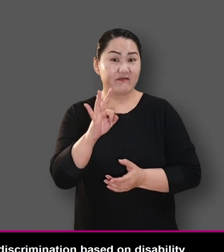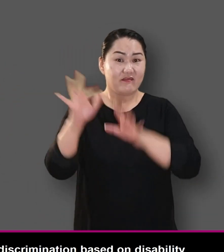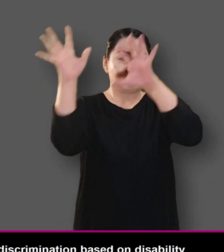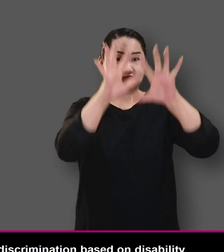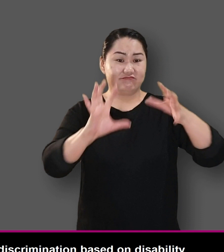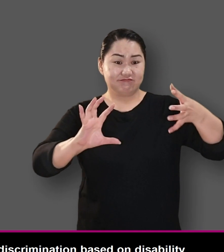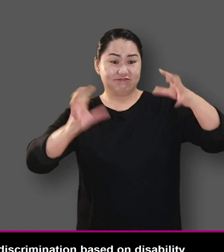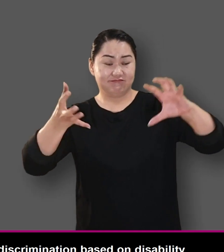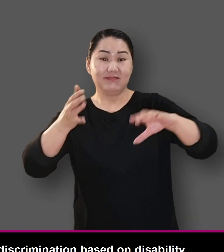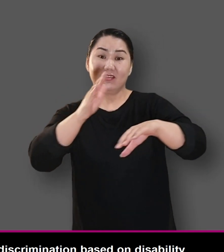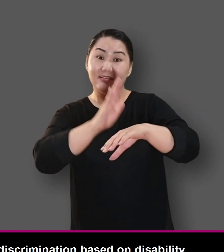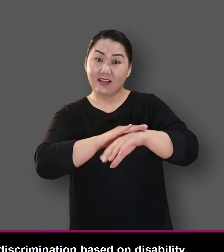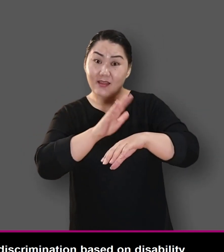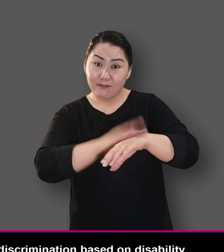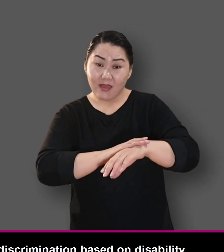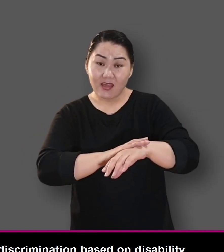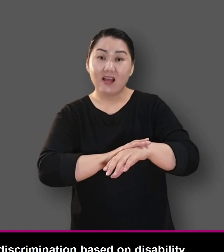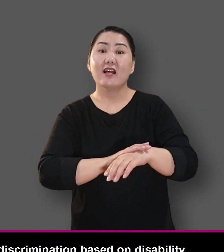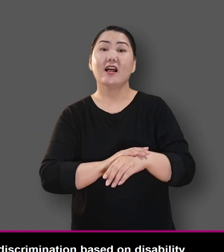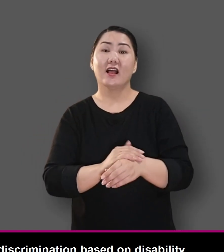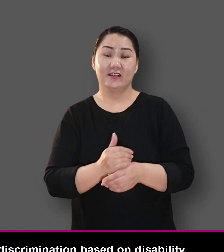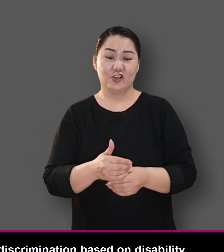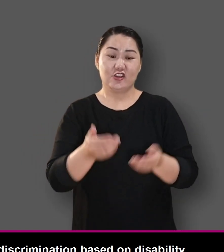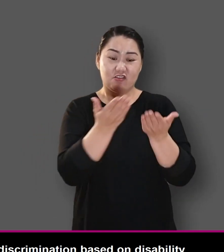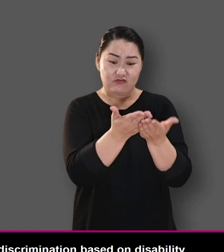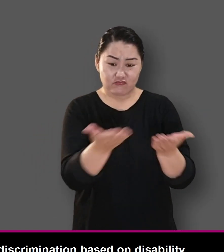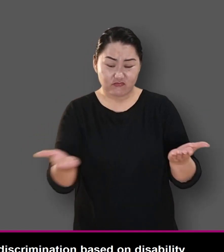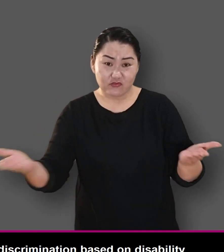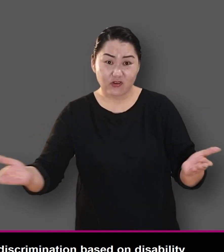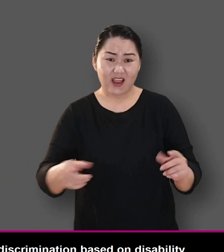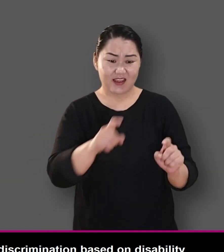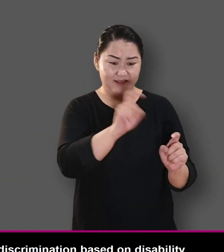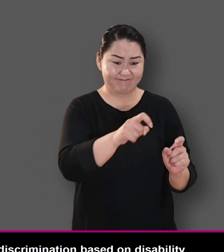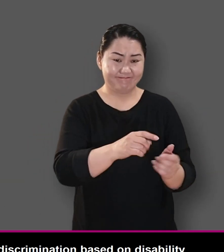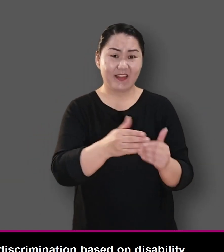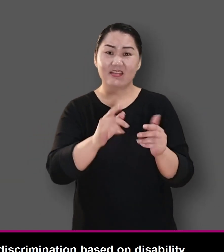There is also a potential for discrimination based on disability.